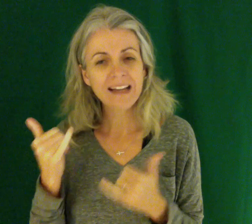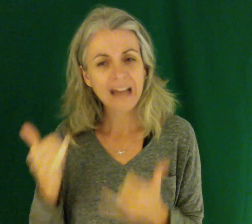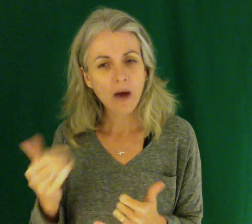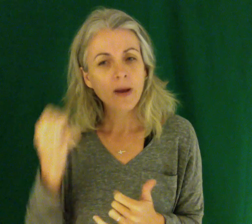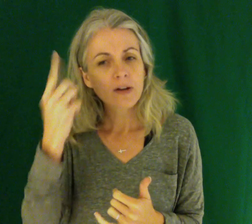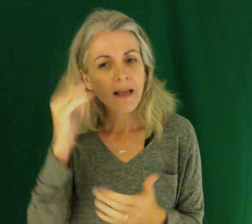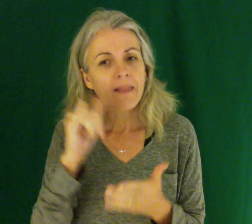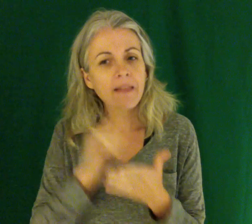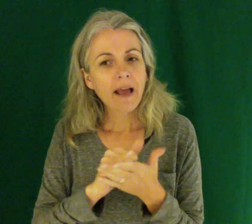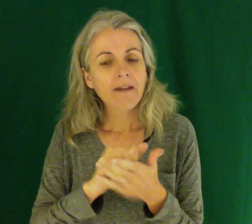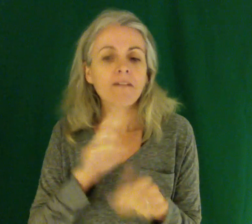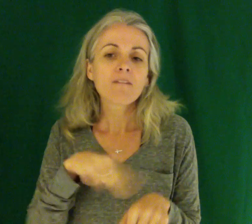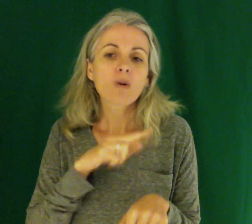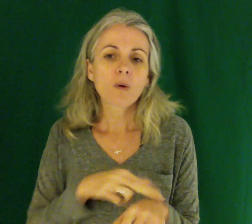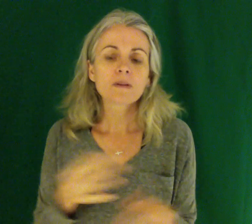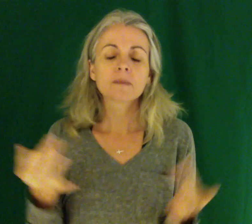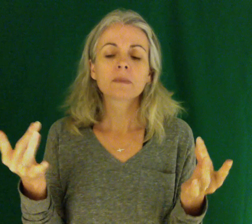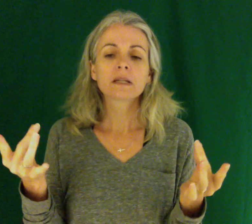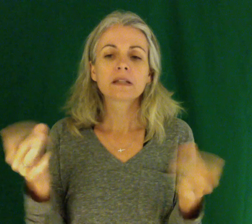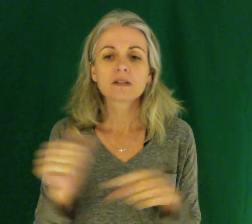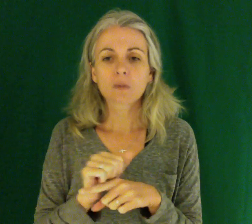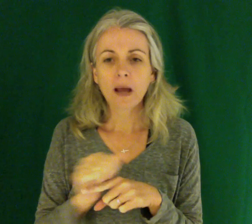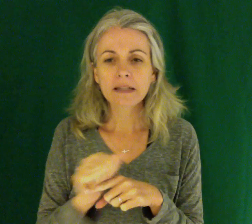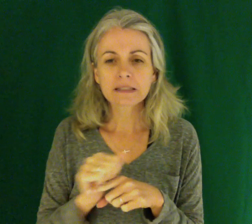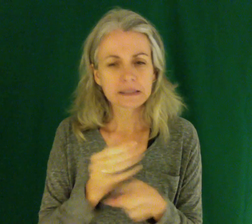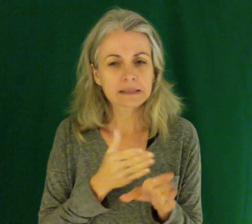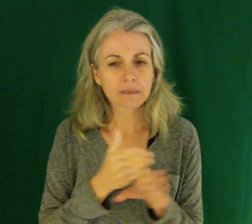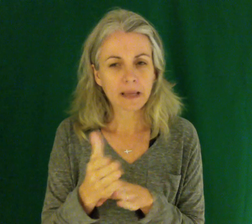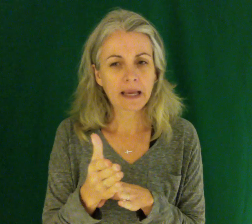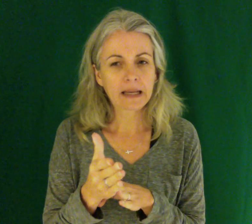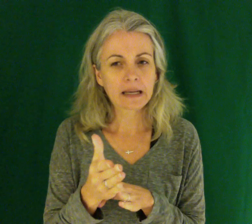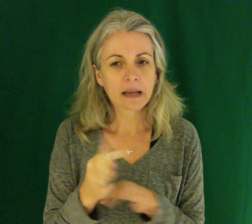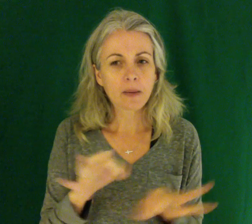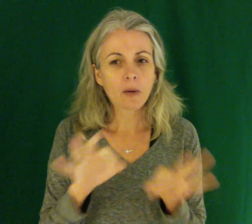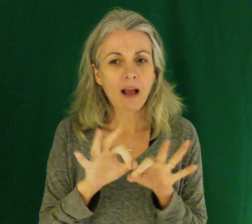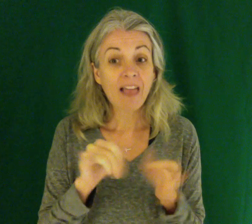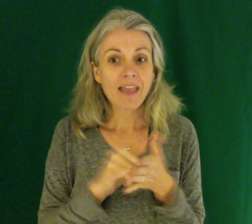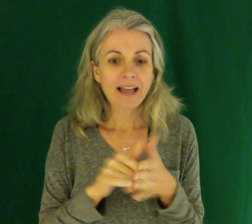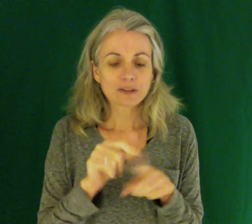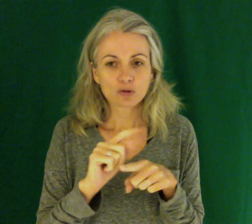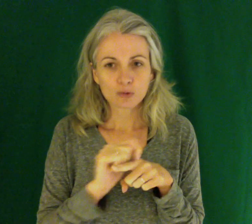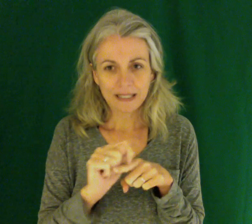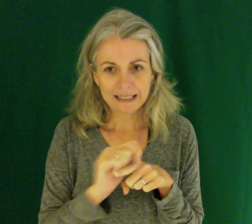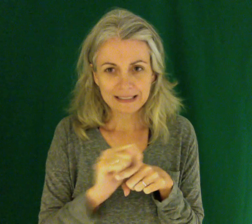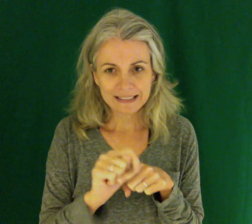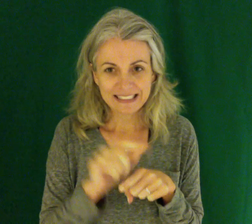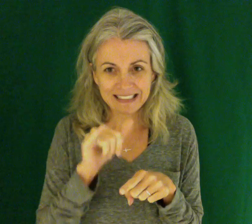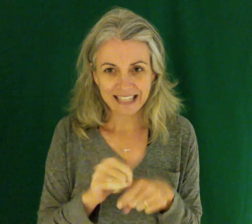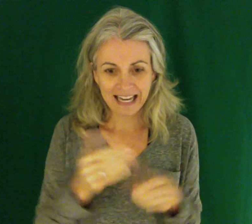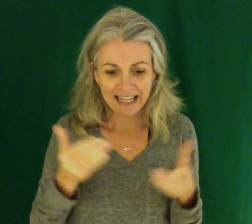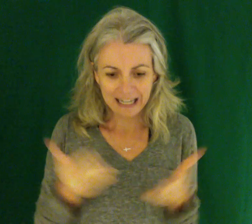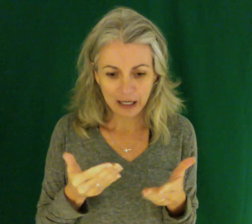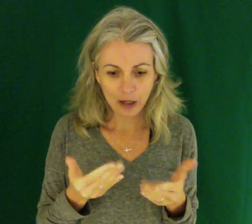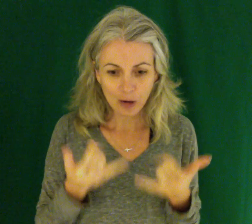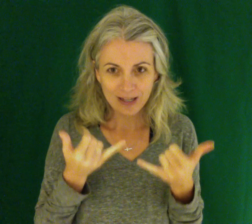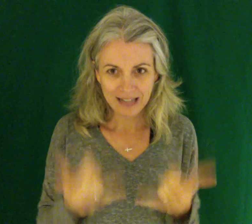course, meditation practice is the main key, because that is training in staying present to whatever might arise.